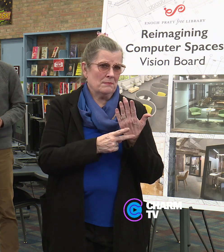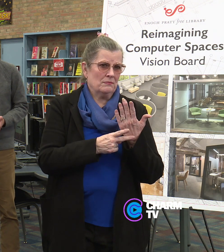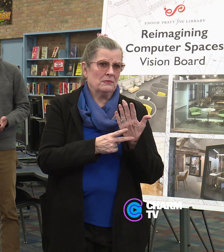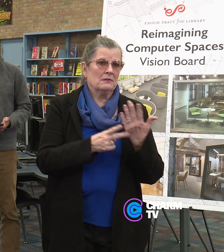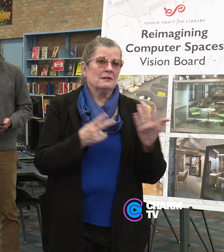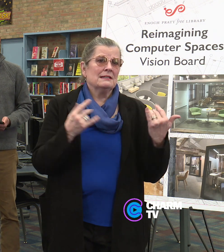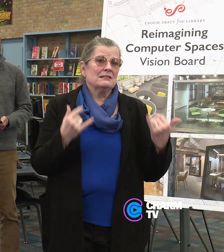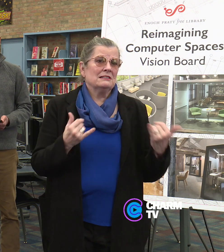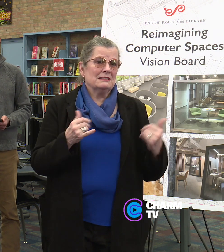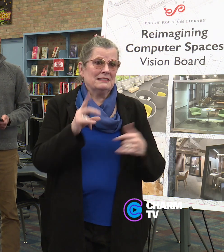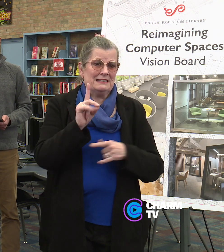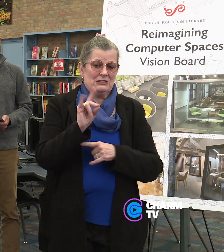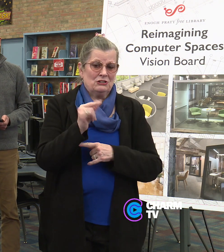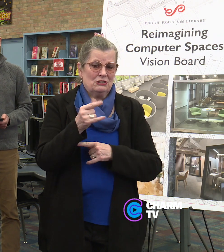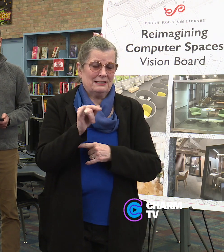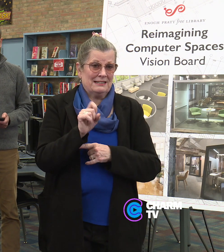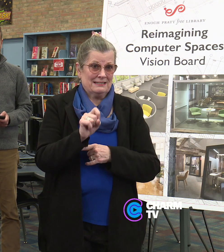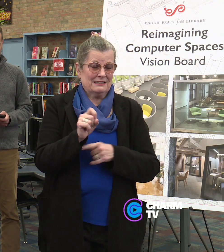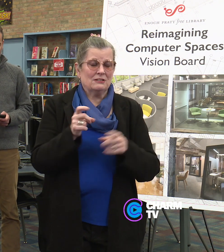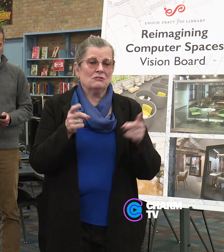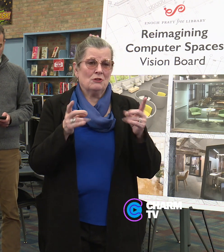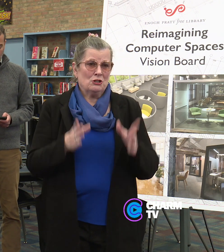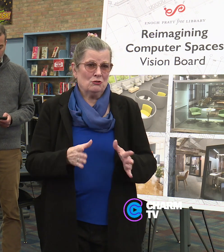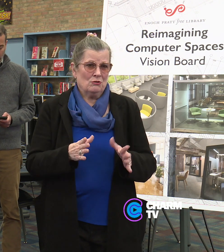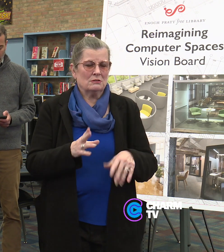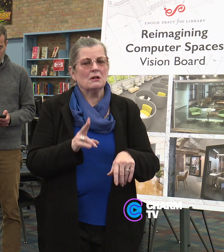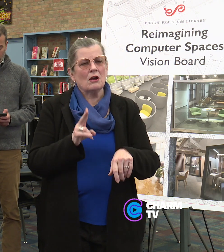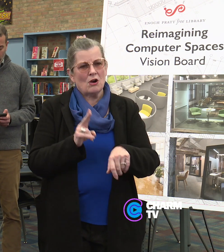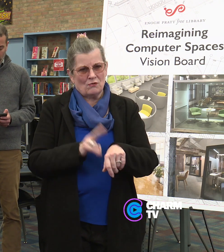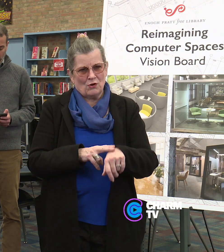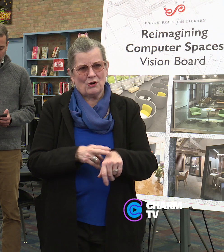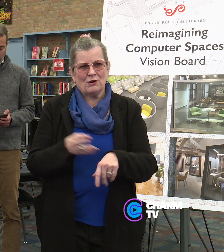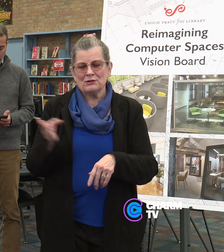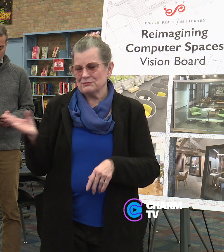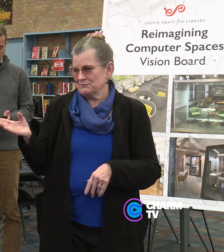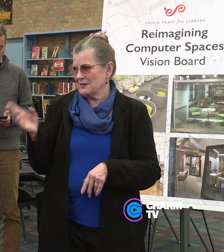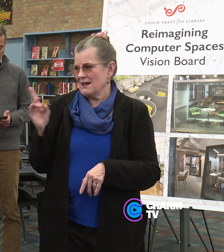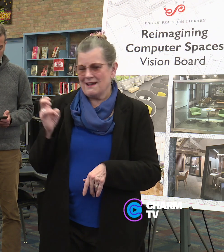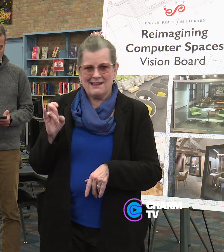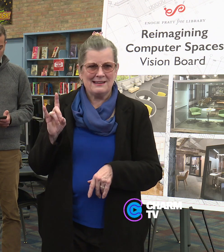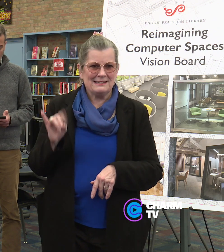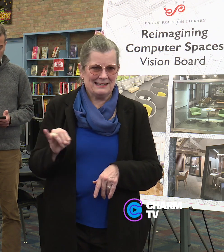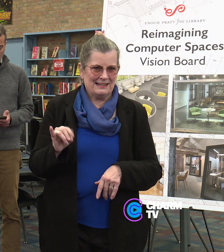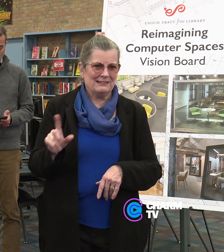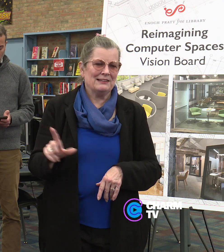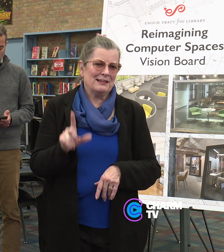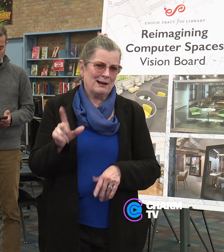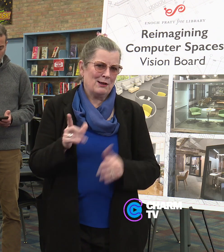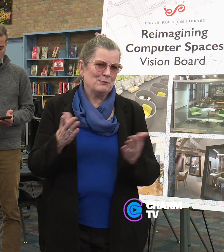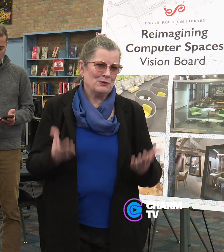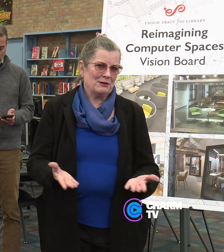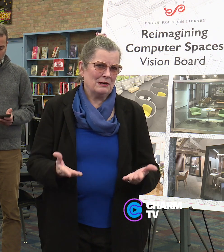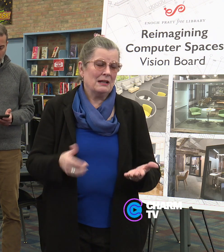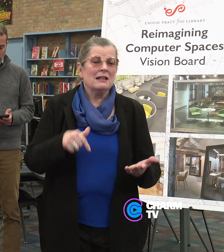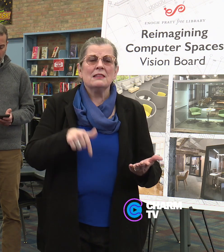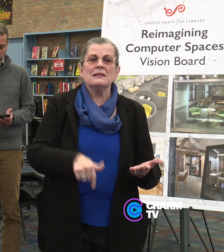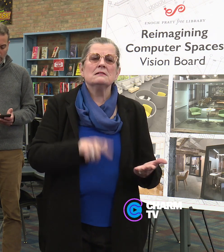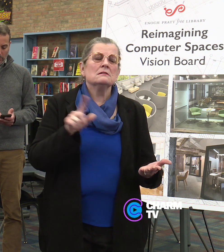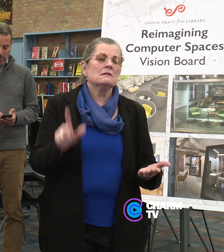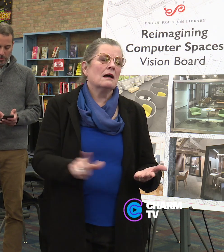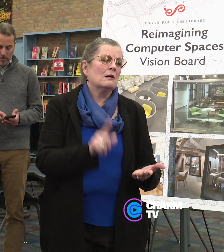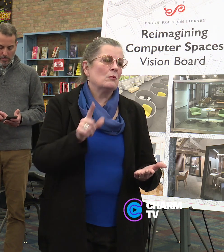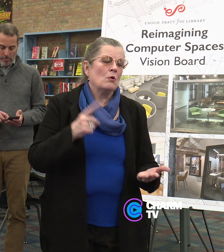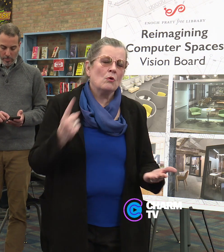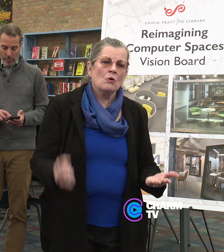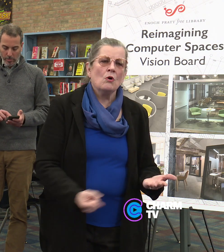Director with us, and of course, Heidi and the entire team at the Enoch Pratt Library. Pratt has always been